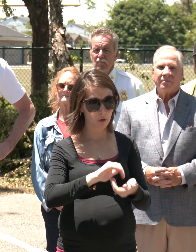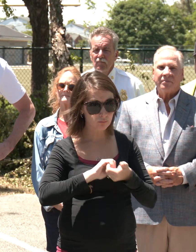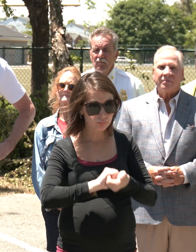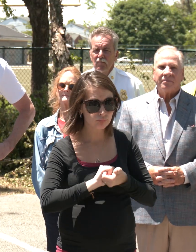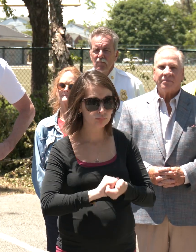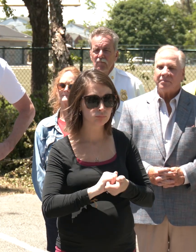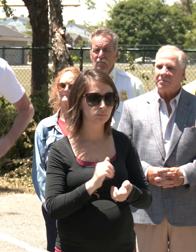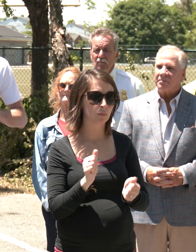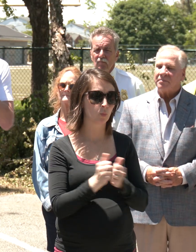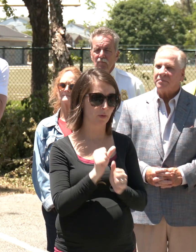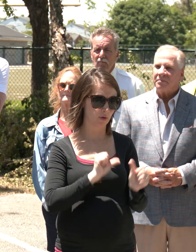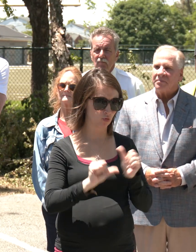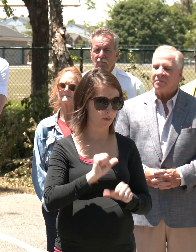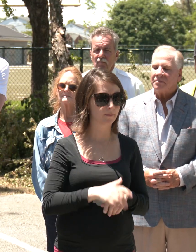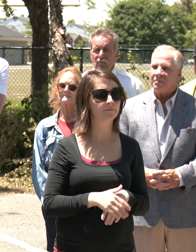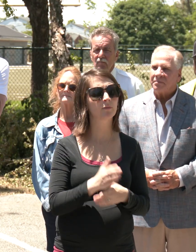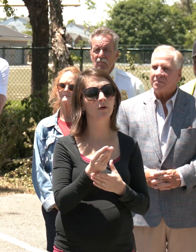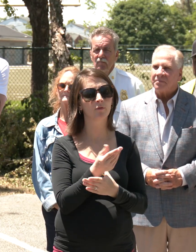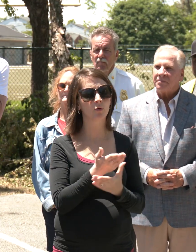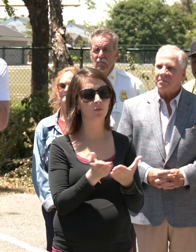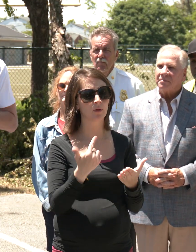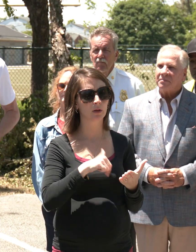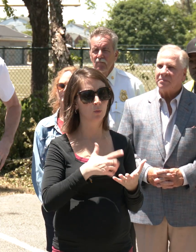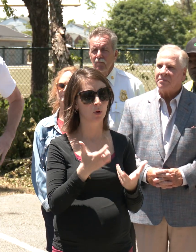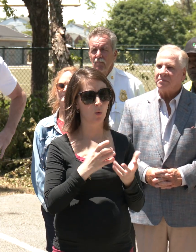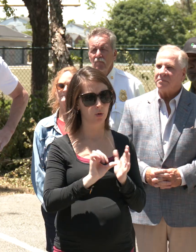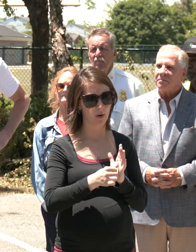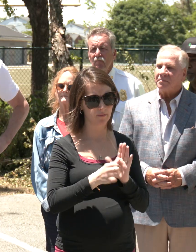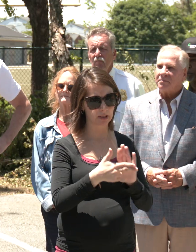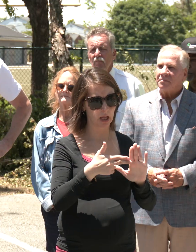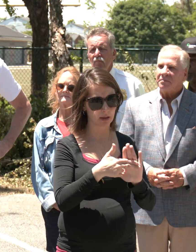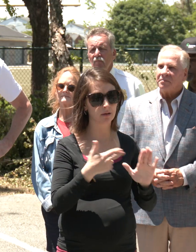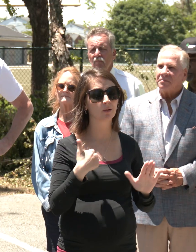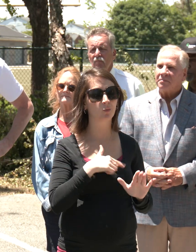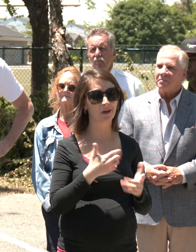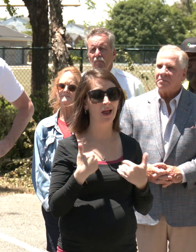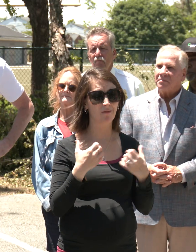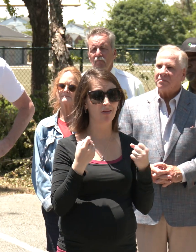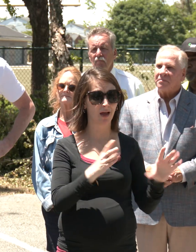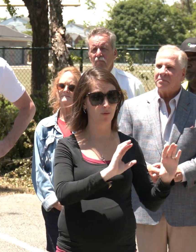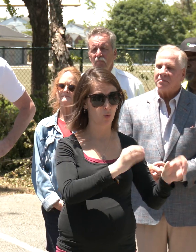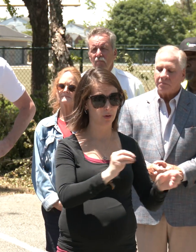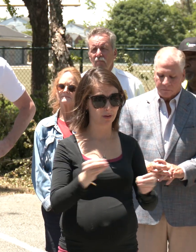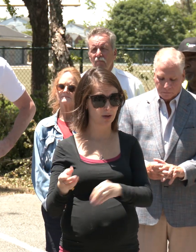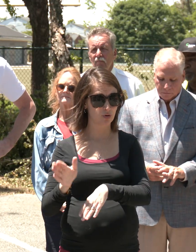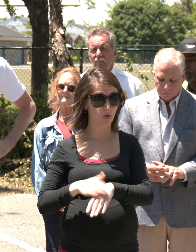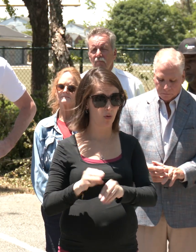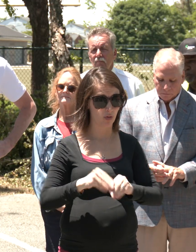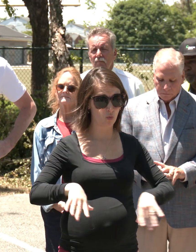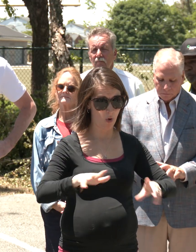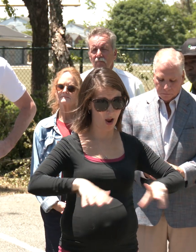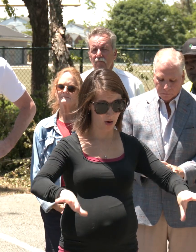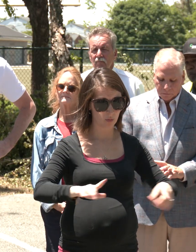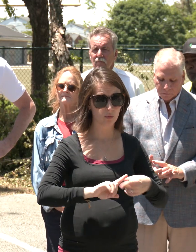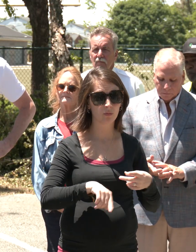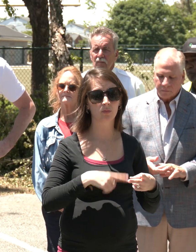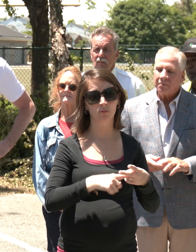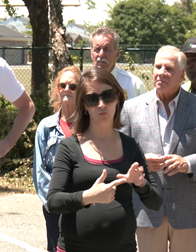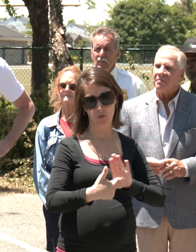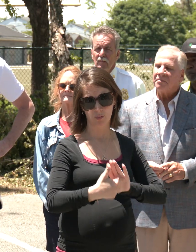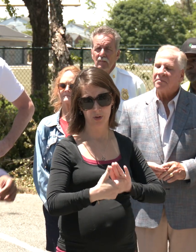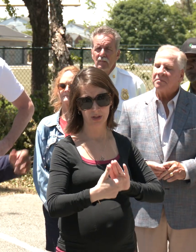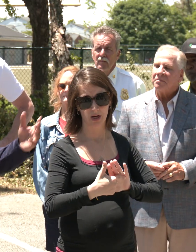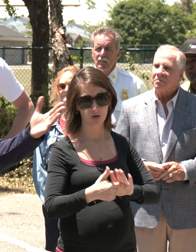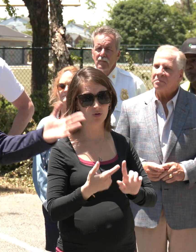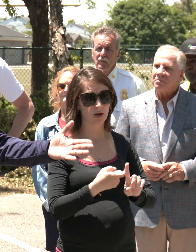A couple things that we want to highlight is that we have a lot of organizations on the ground. We have